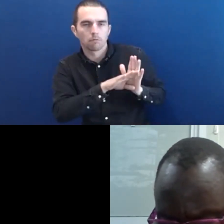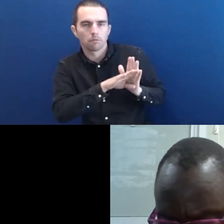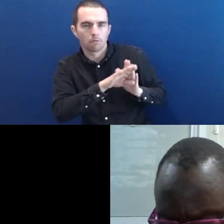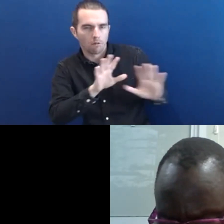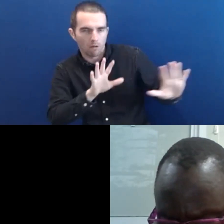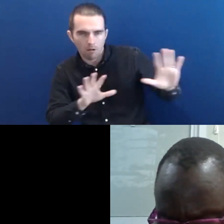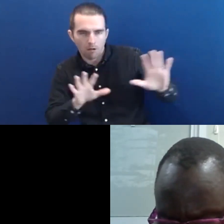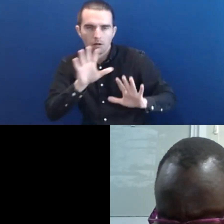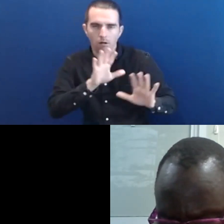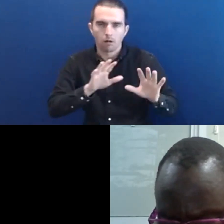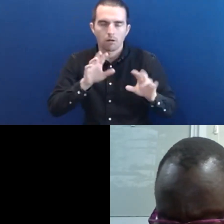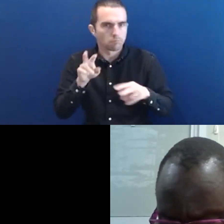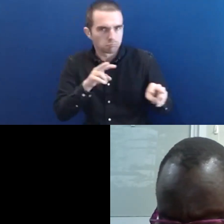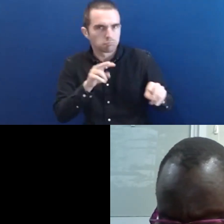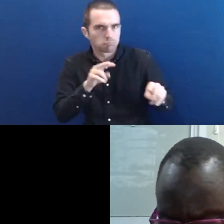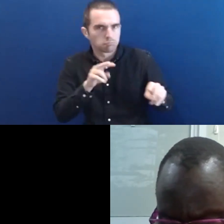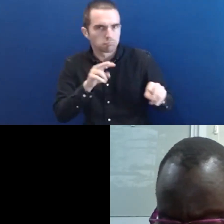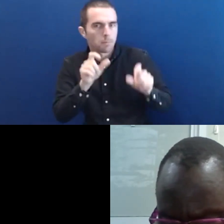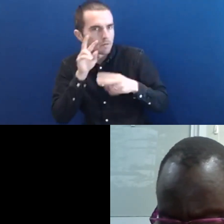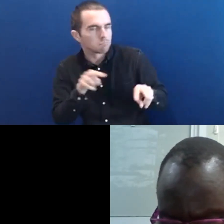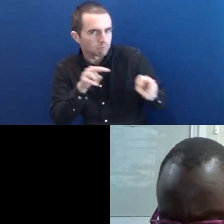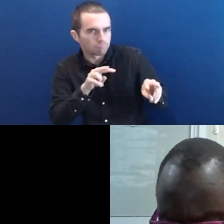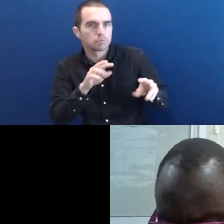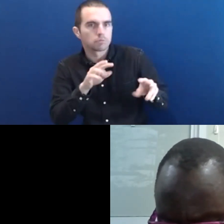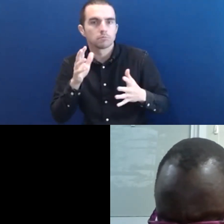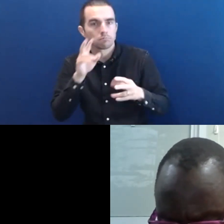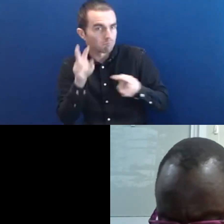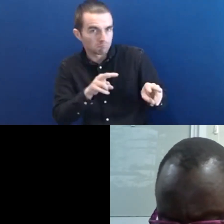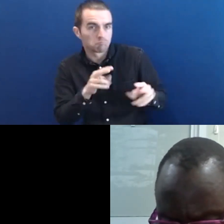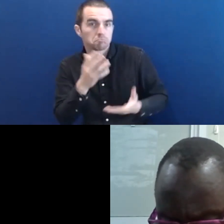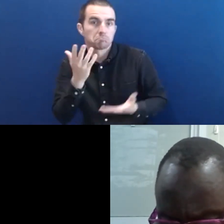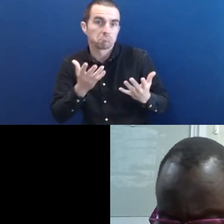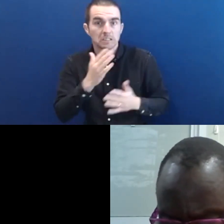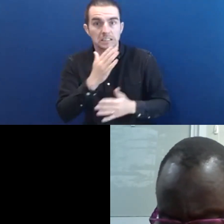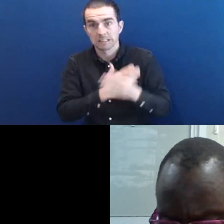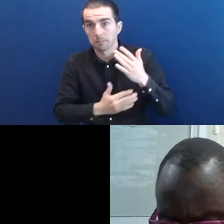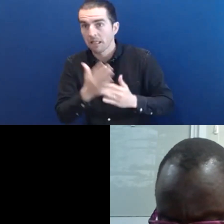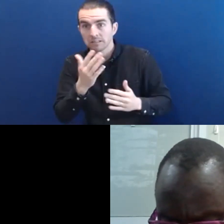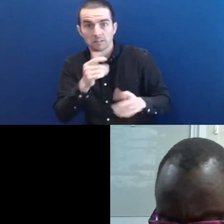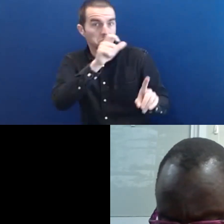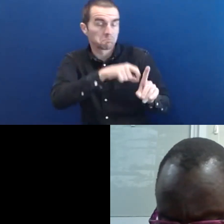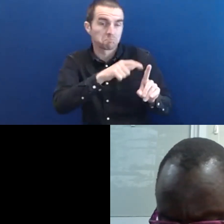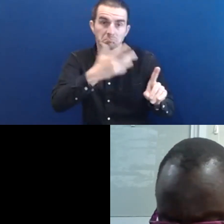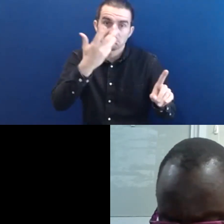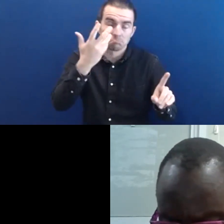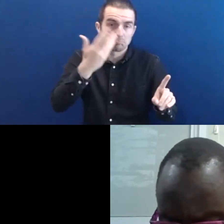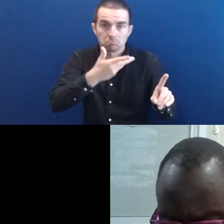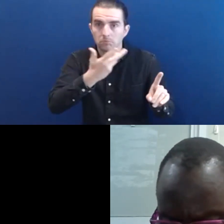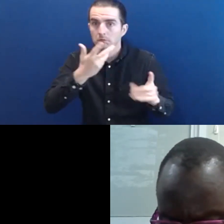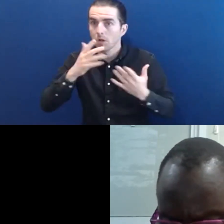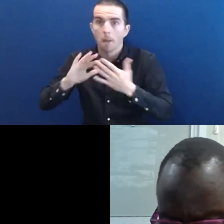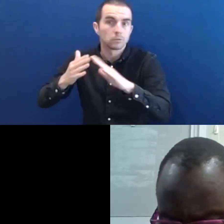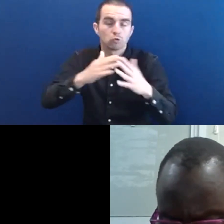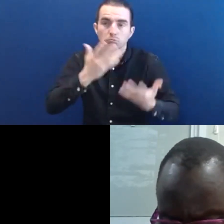sometimes they are not ready to interact with persons with disabilities. They cannot